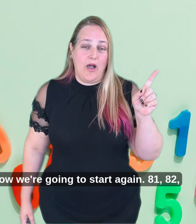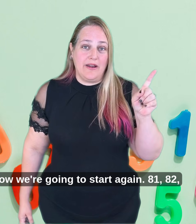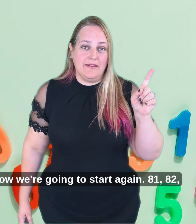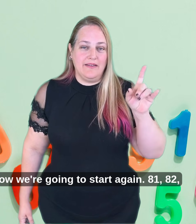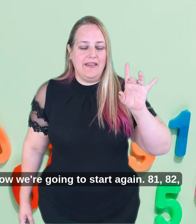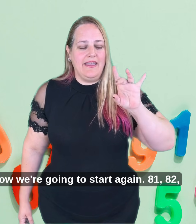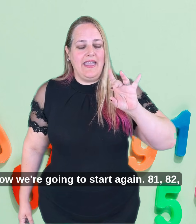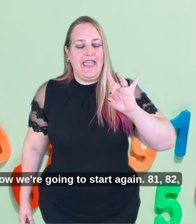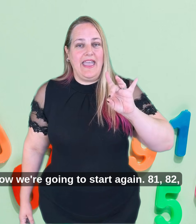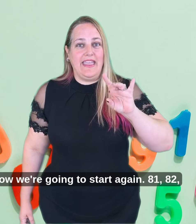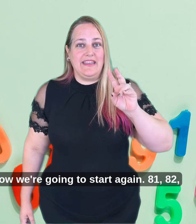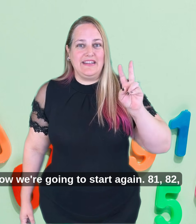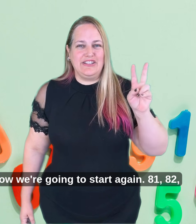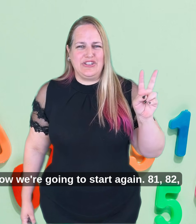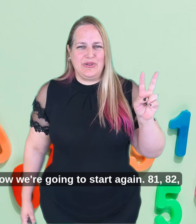81, 82,